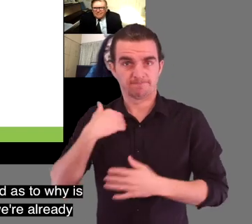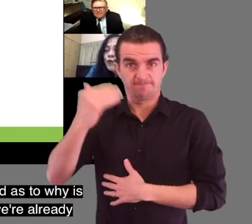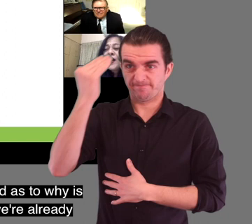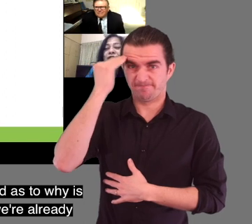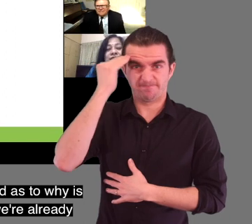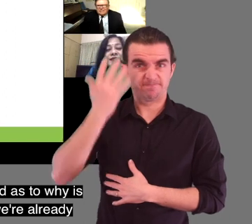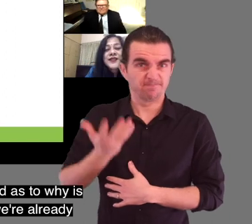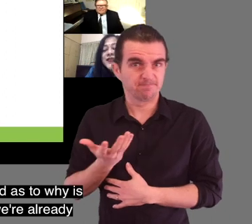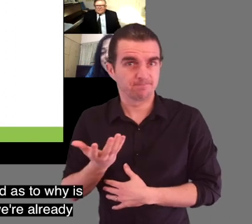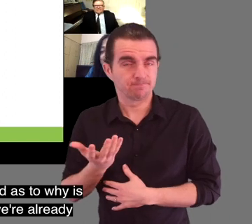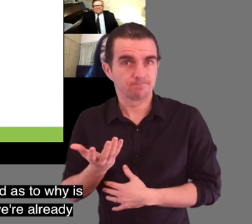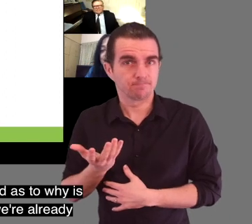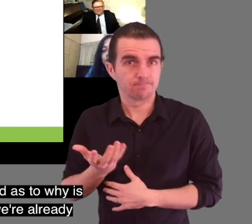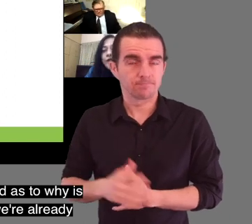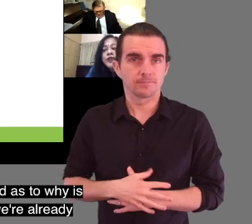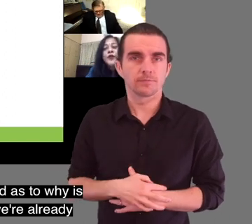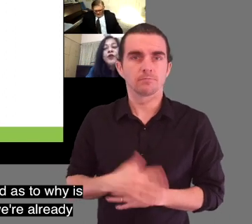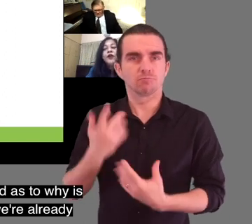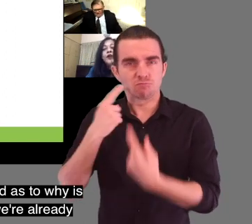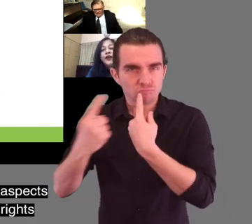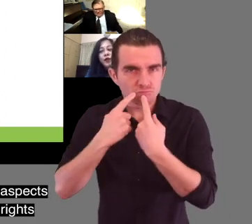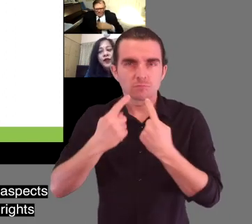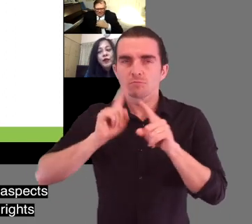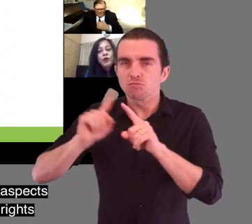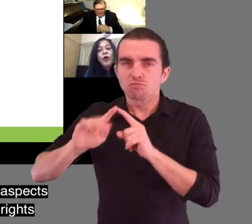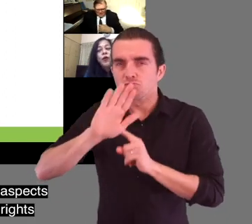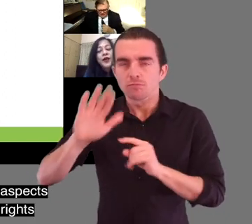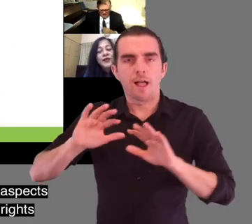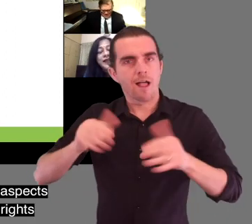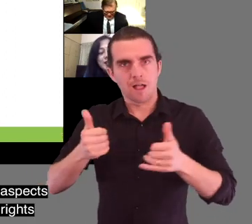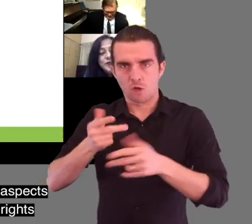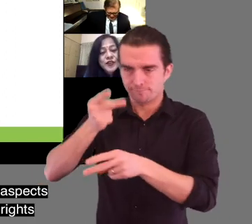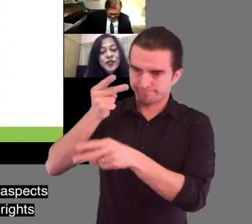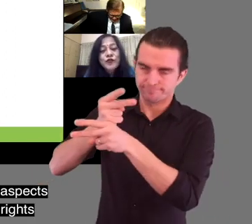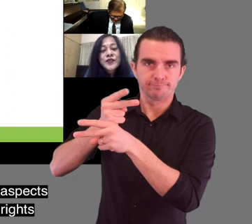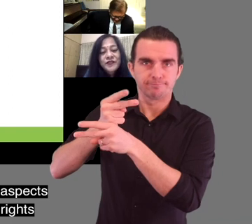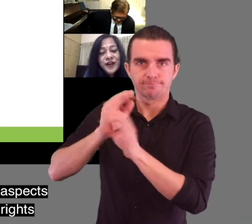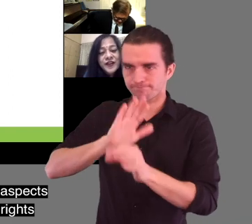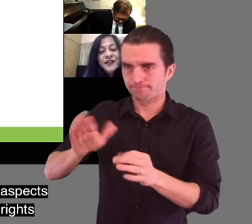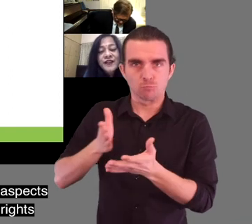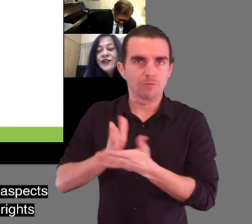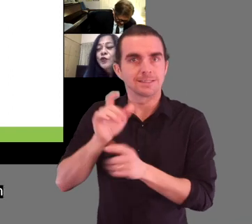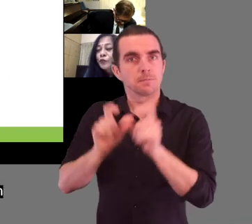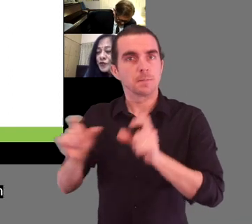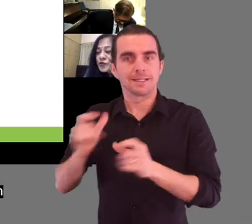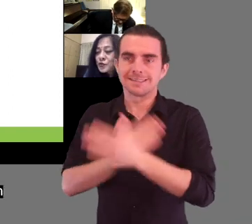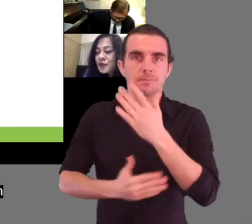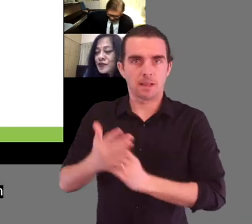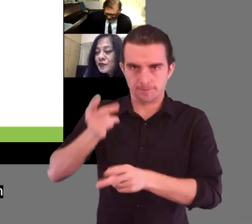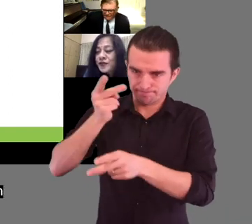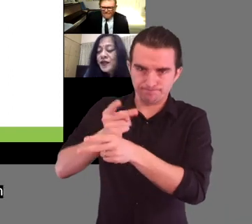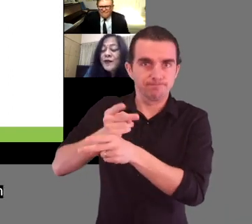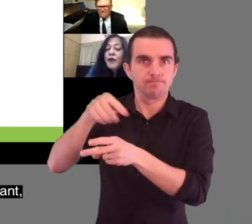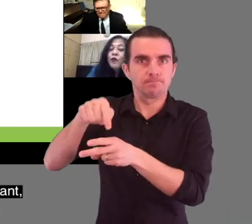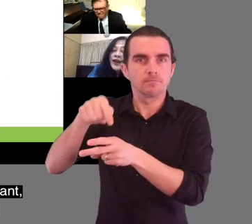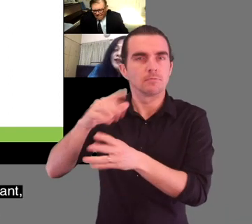as to why is this necessary? Because we are already talking about all other aspects of safeguarding the rights of persons with